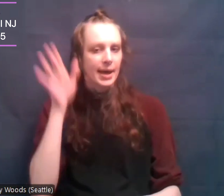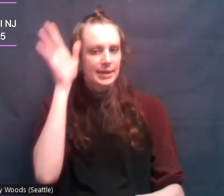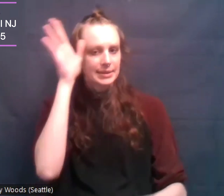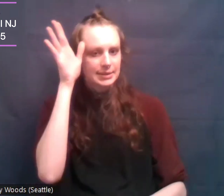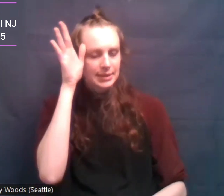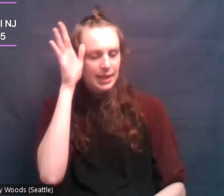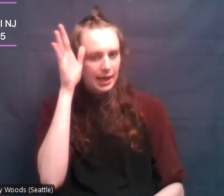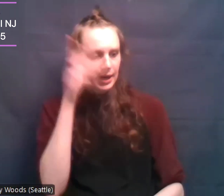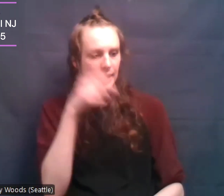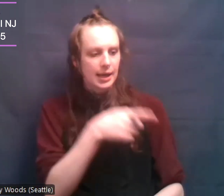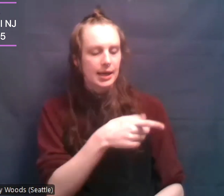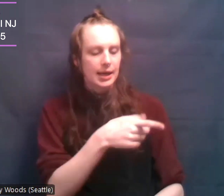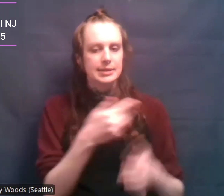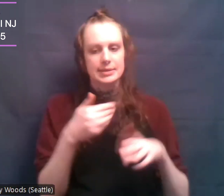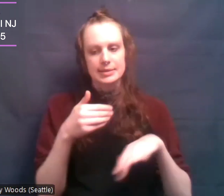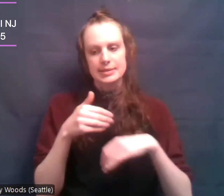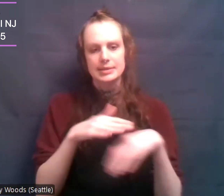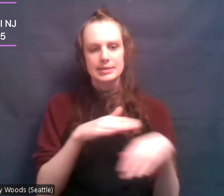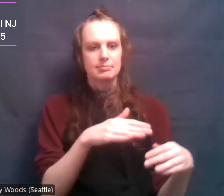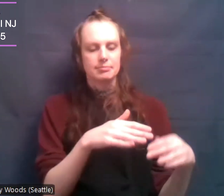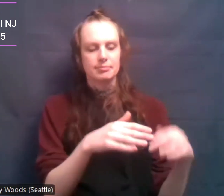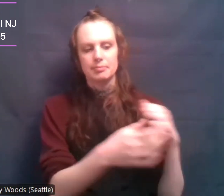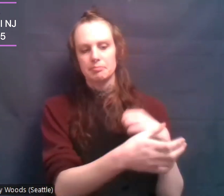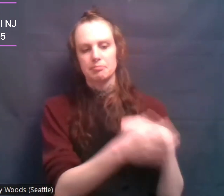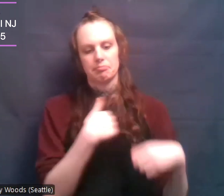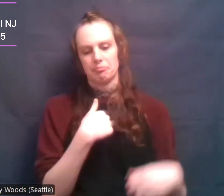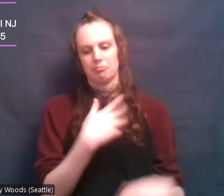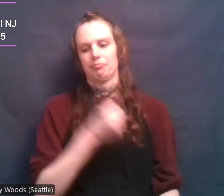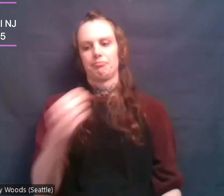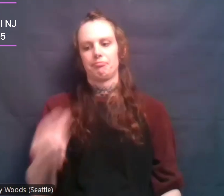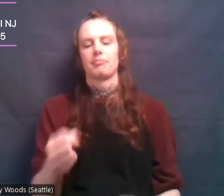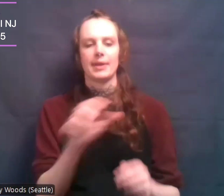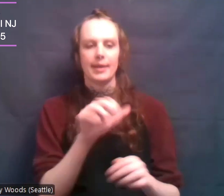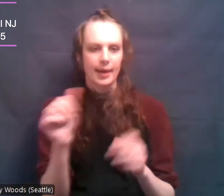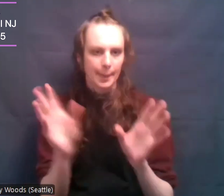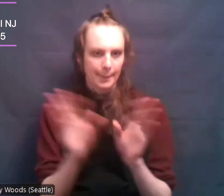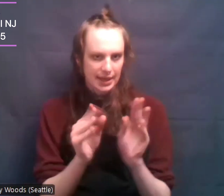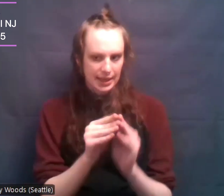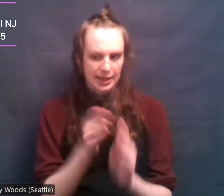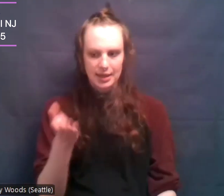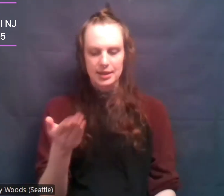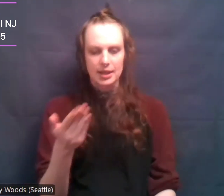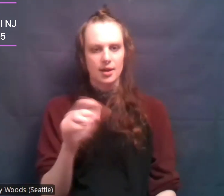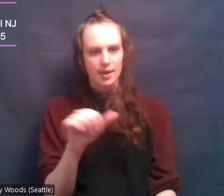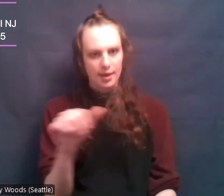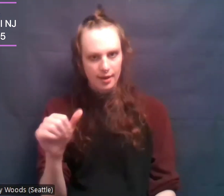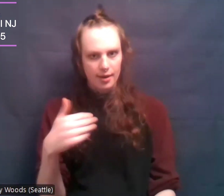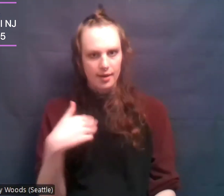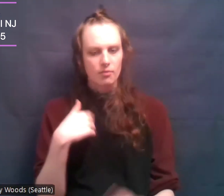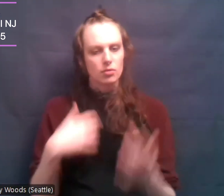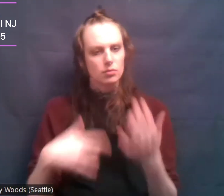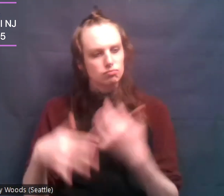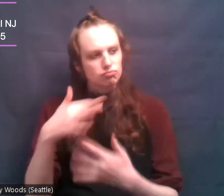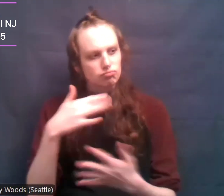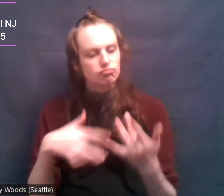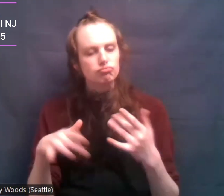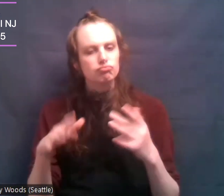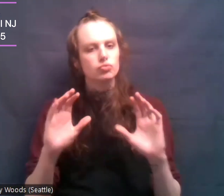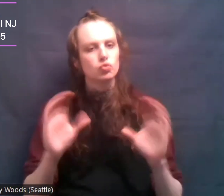recovery, and there would be this fellowship there. You know, it was a little different because